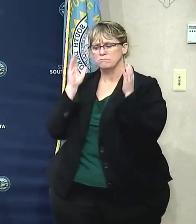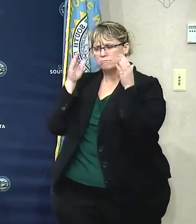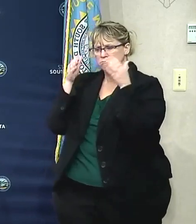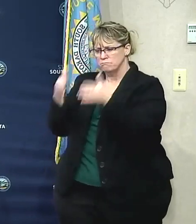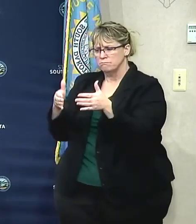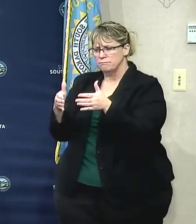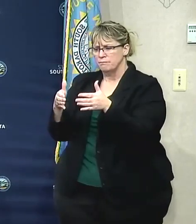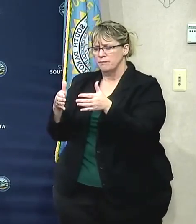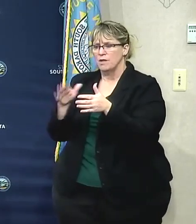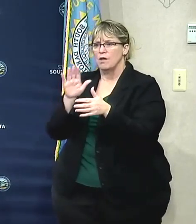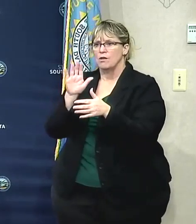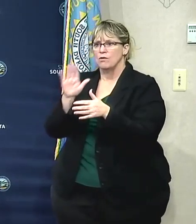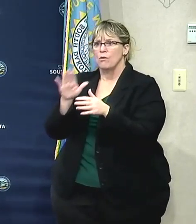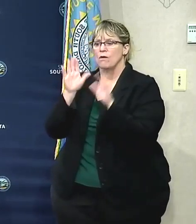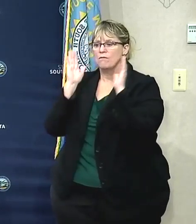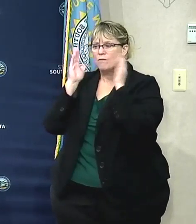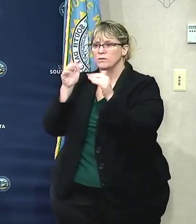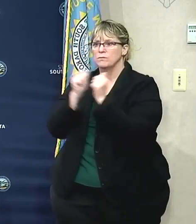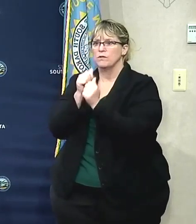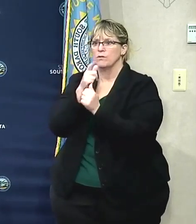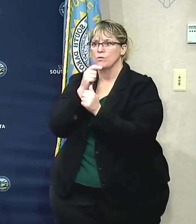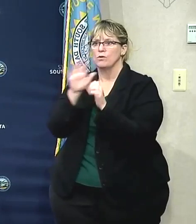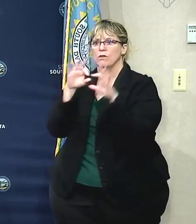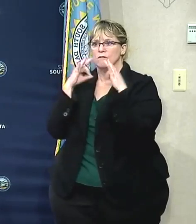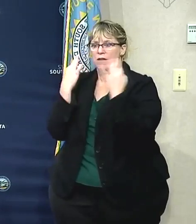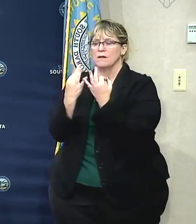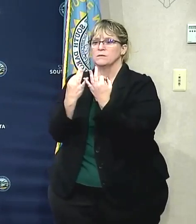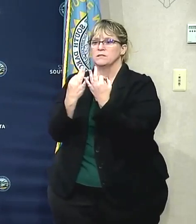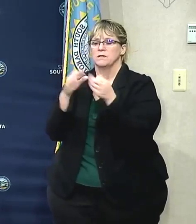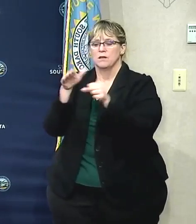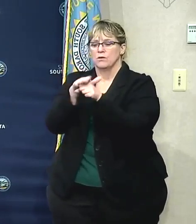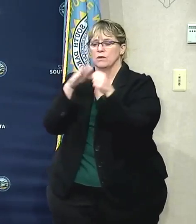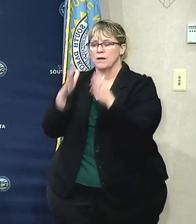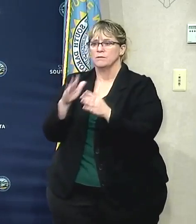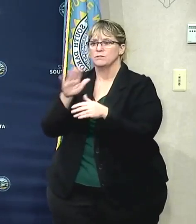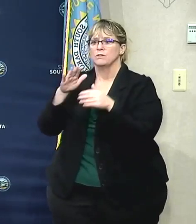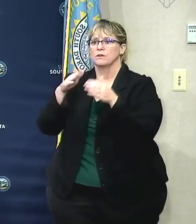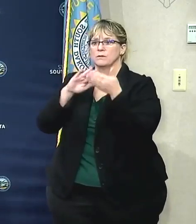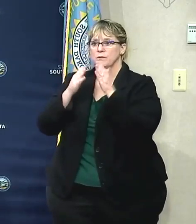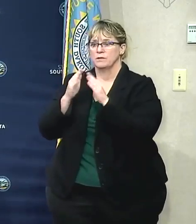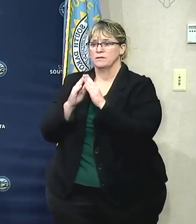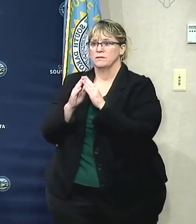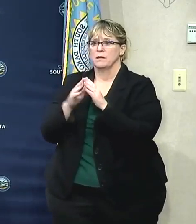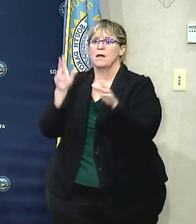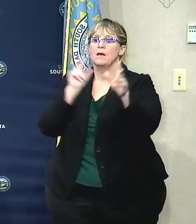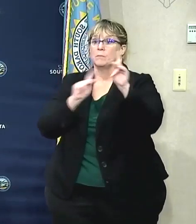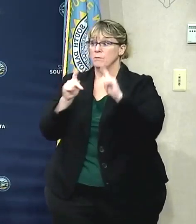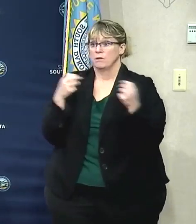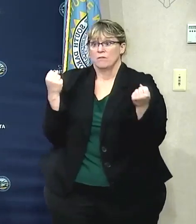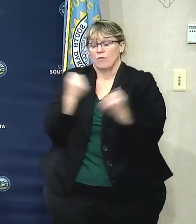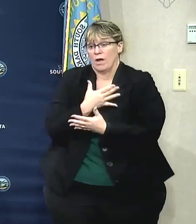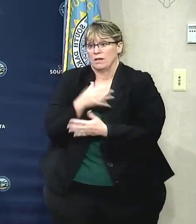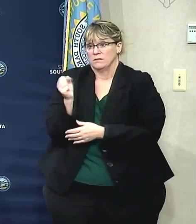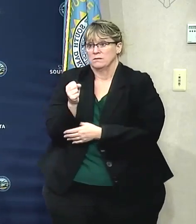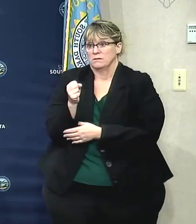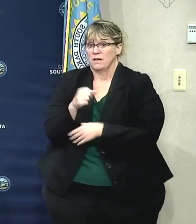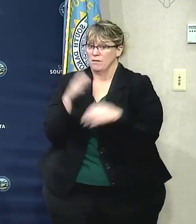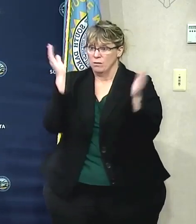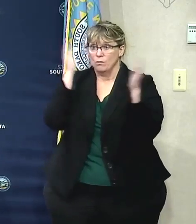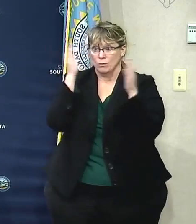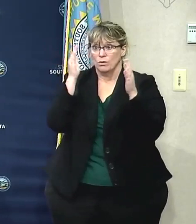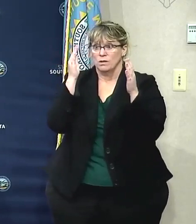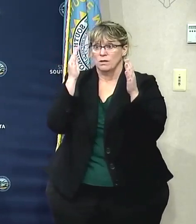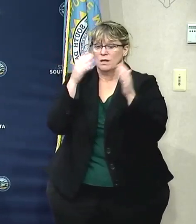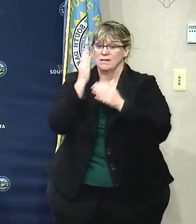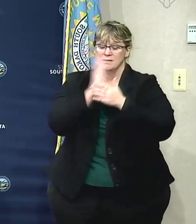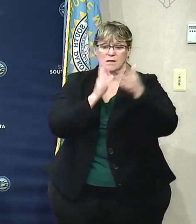pour ourselves into our families, into our neighbors, and into our communities. People are afraid, and they're worried,